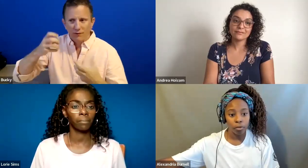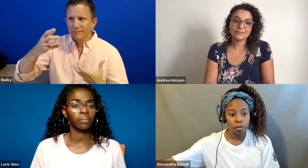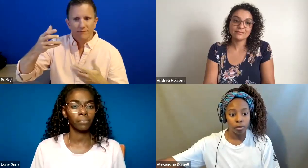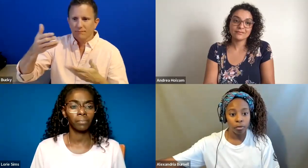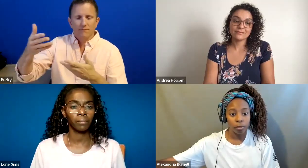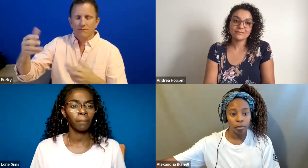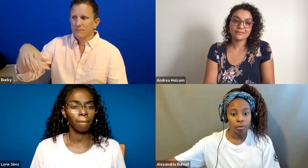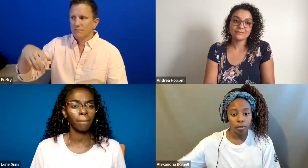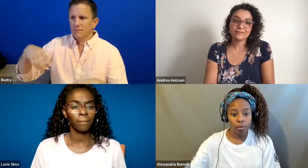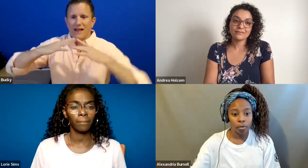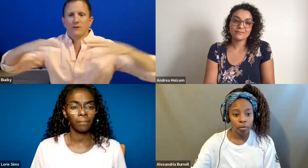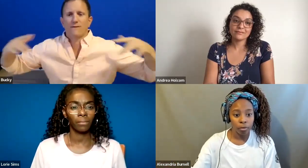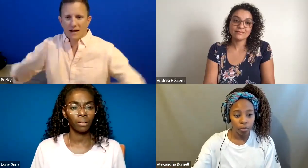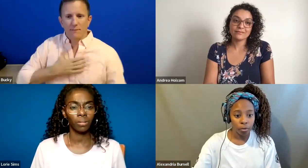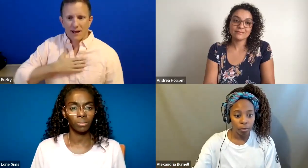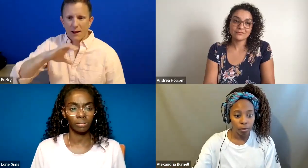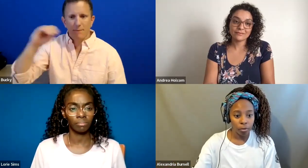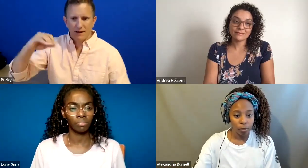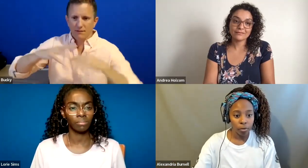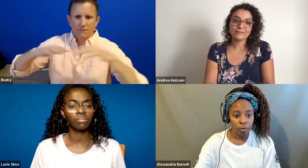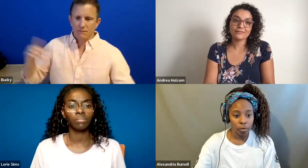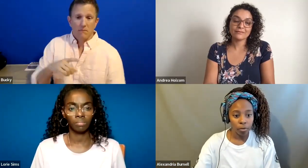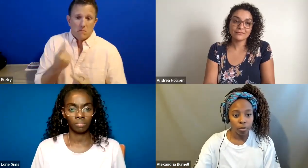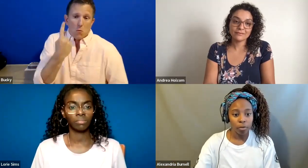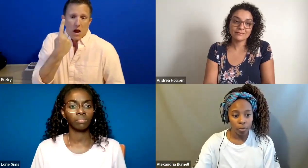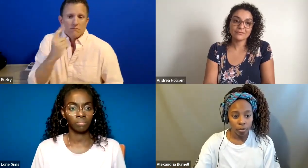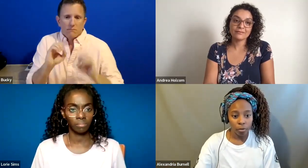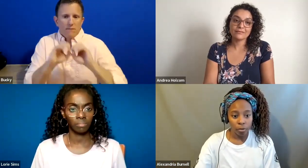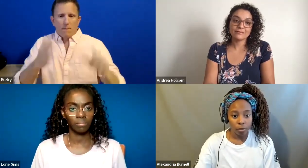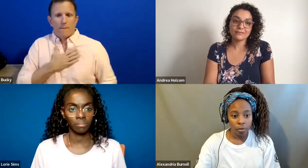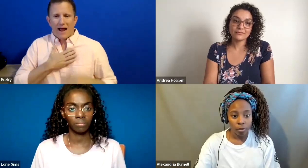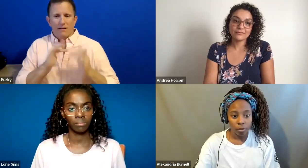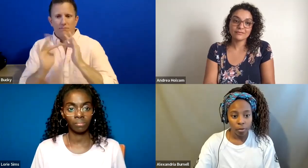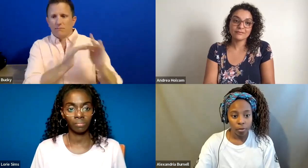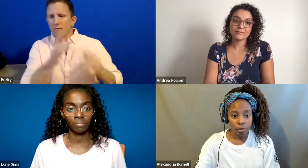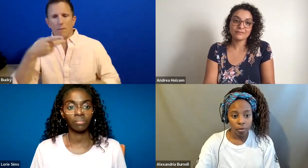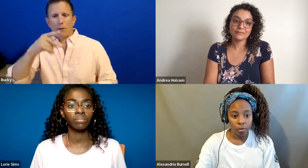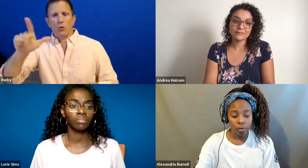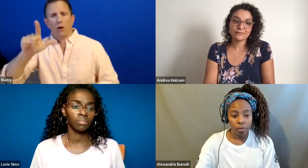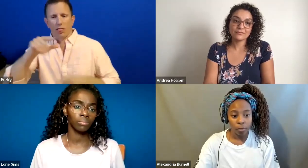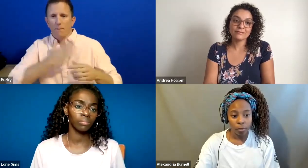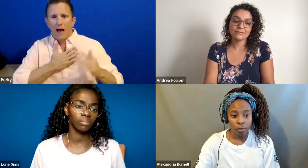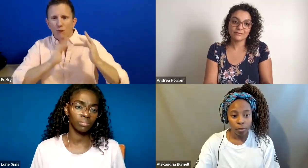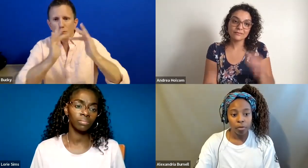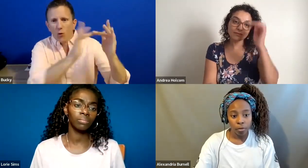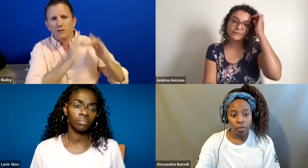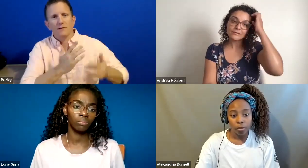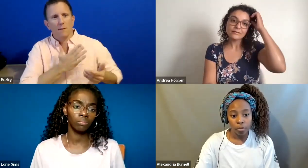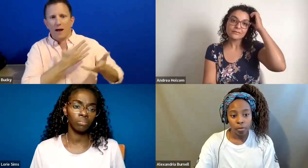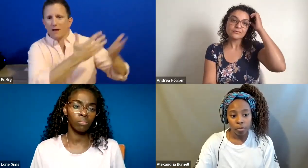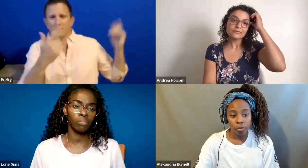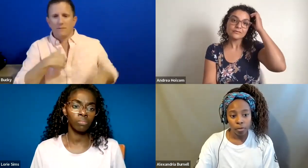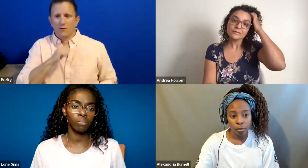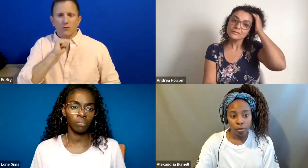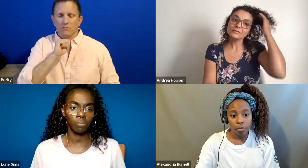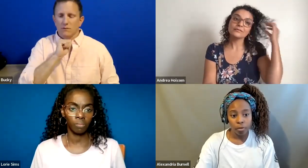I continue to struggle with diversity in my company. And my